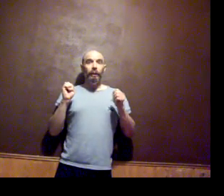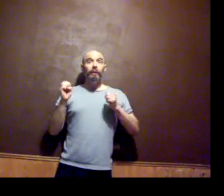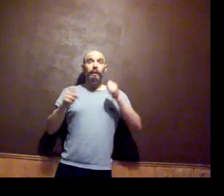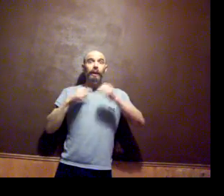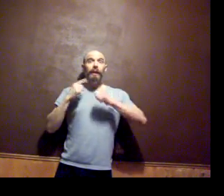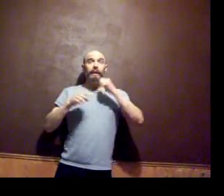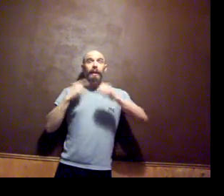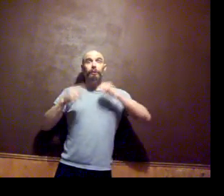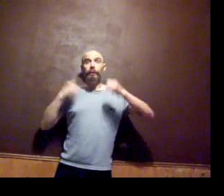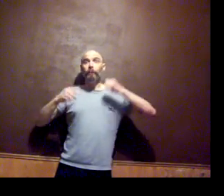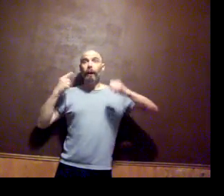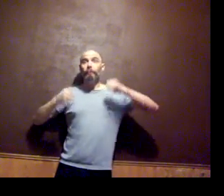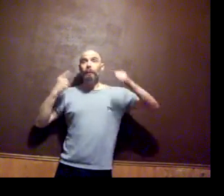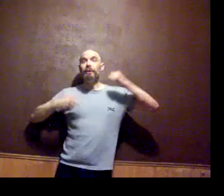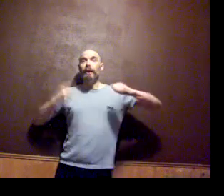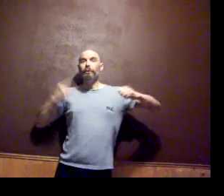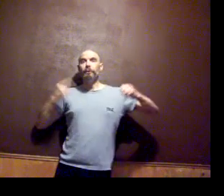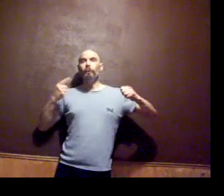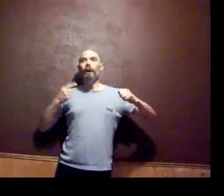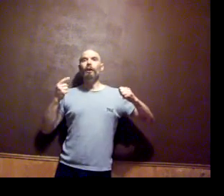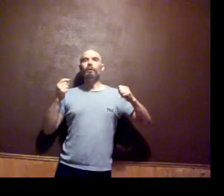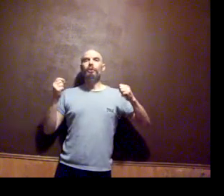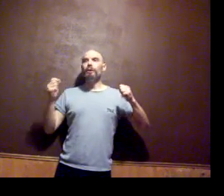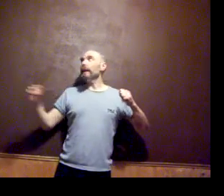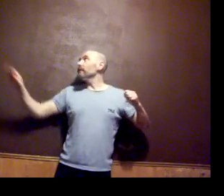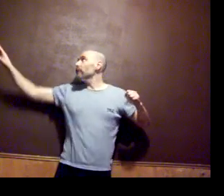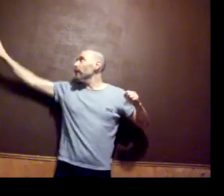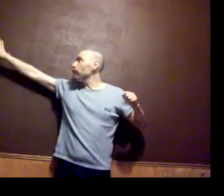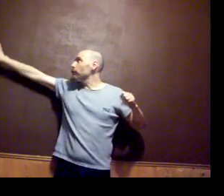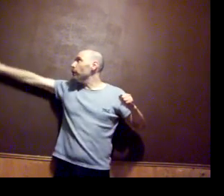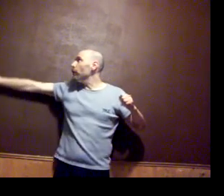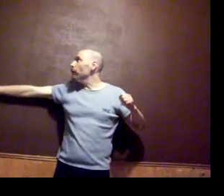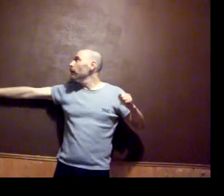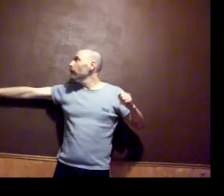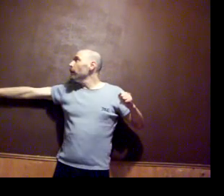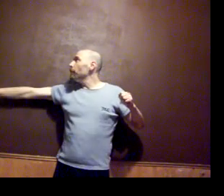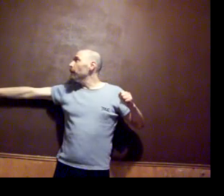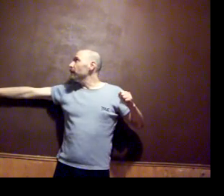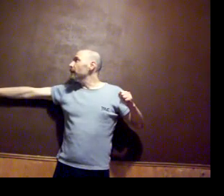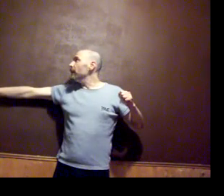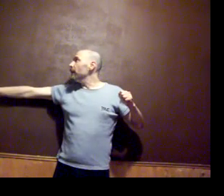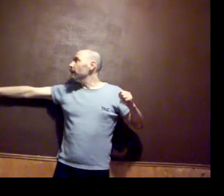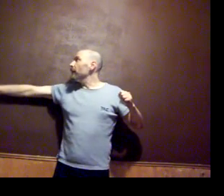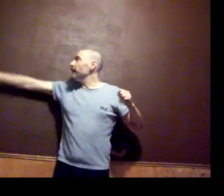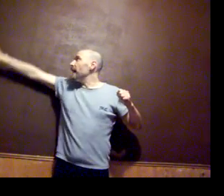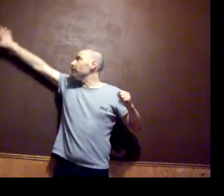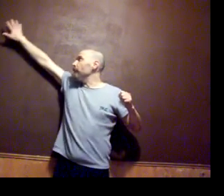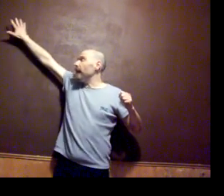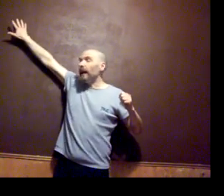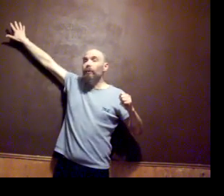Apparently, I can actually wrap them together as well, just in case they don't show. But if I can actually